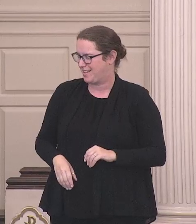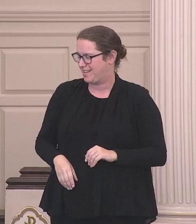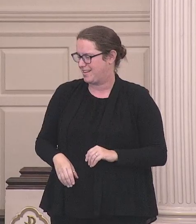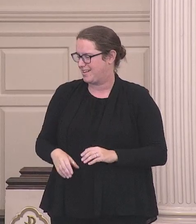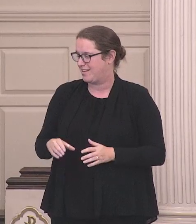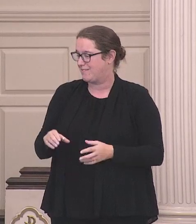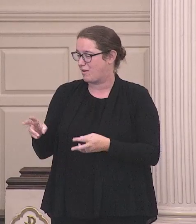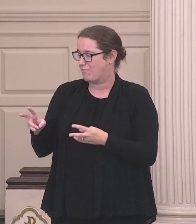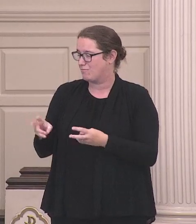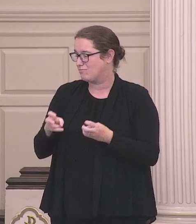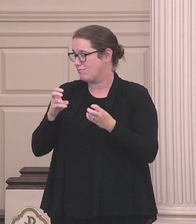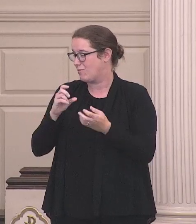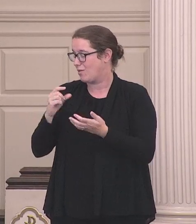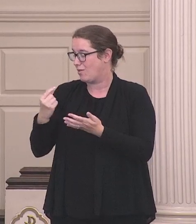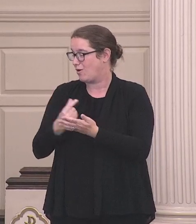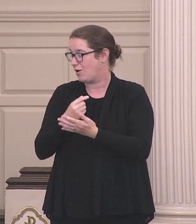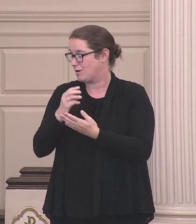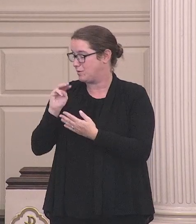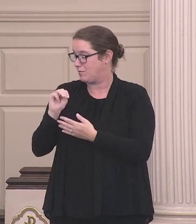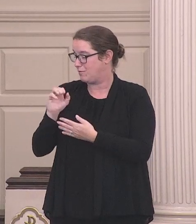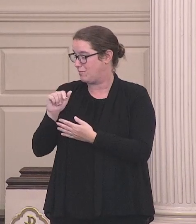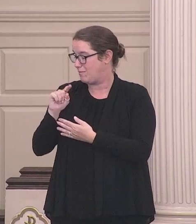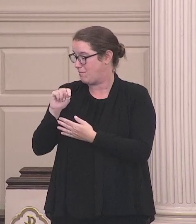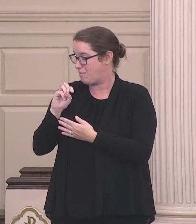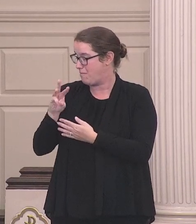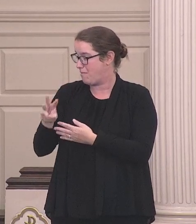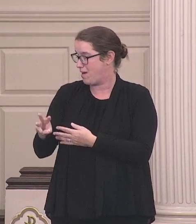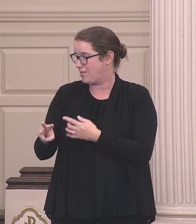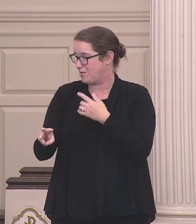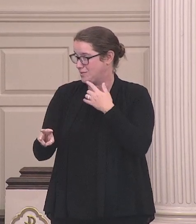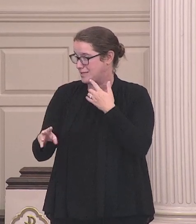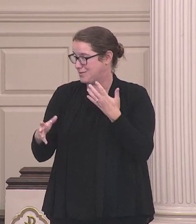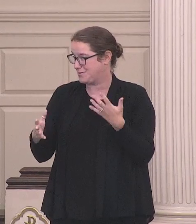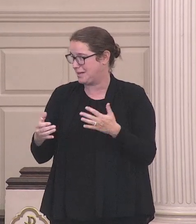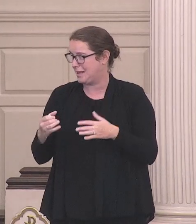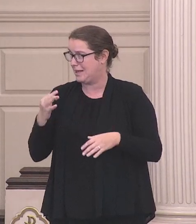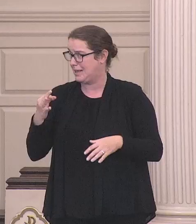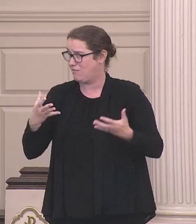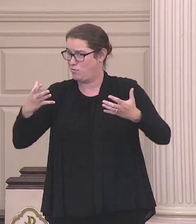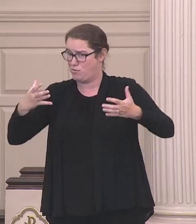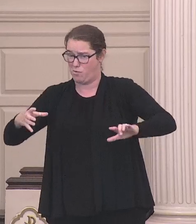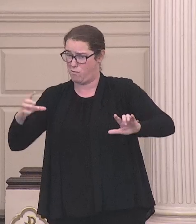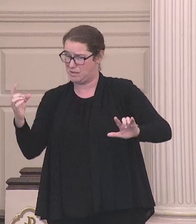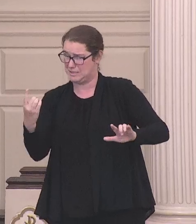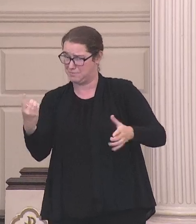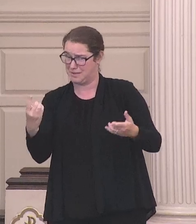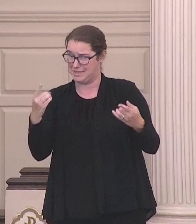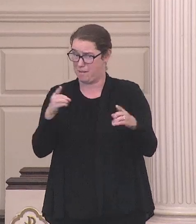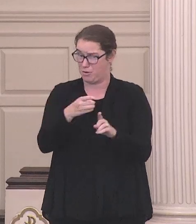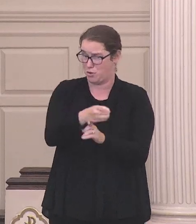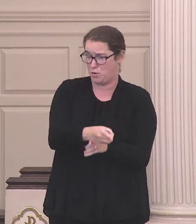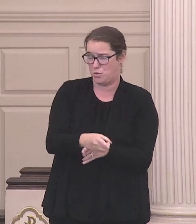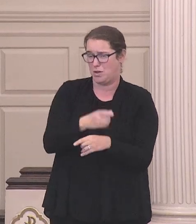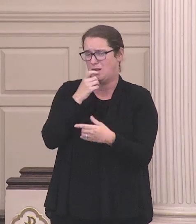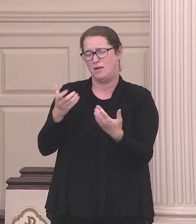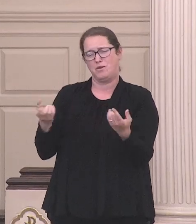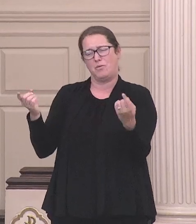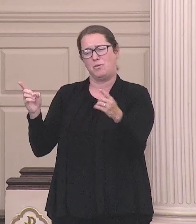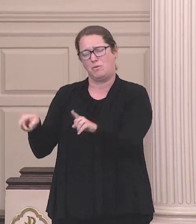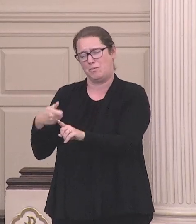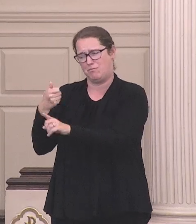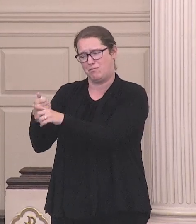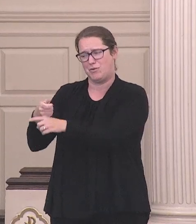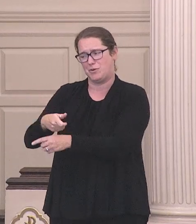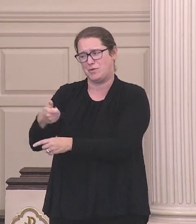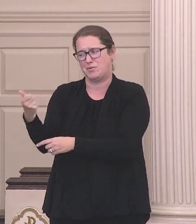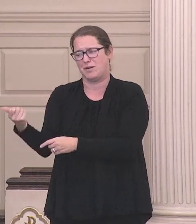can help the couples, what you don't want to be done to you, don't do to another.